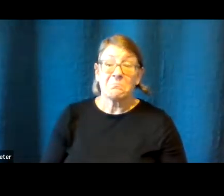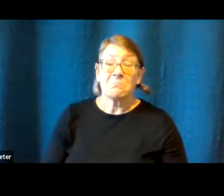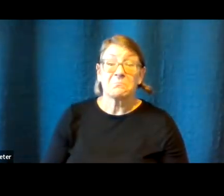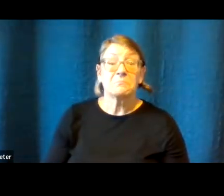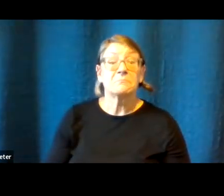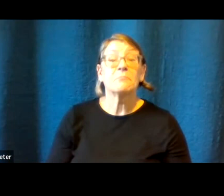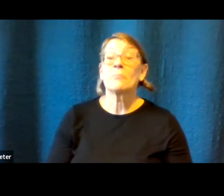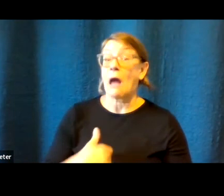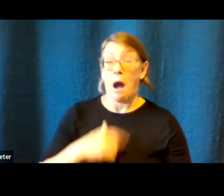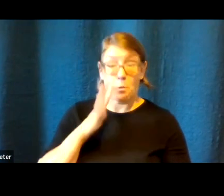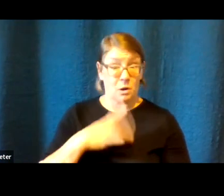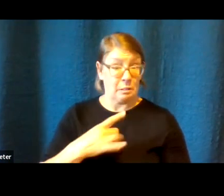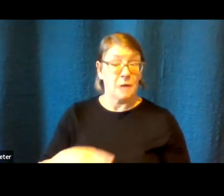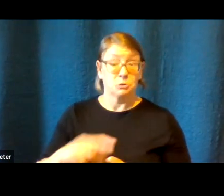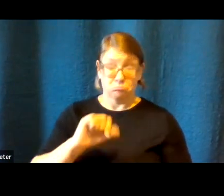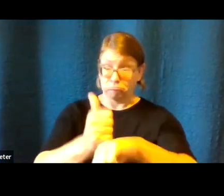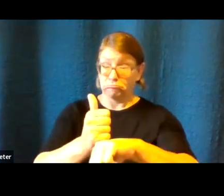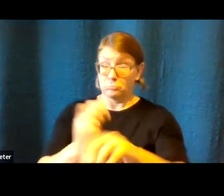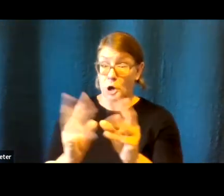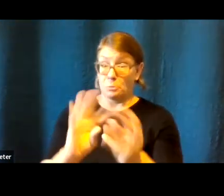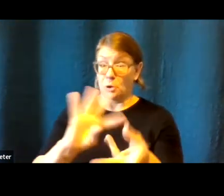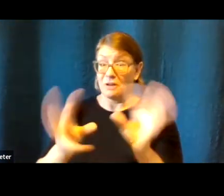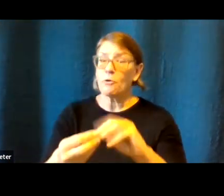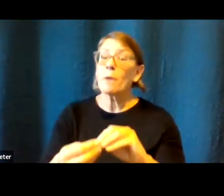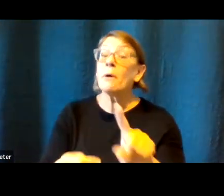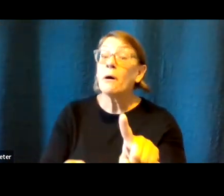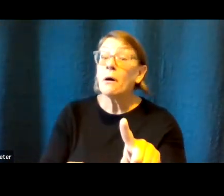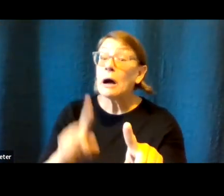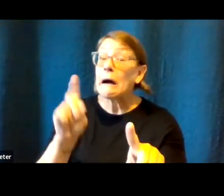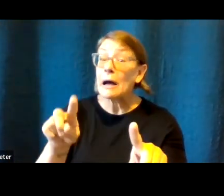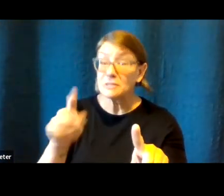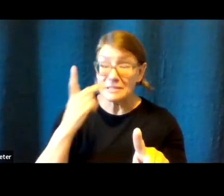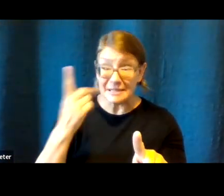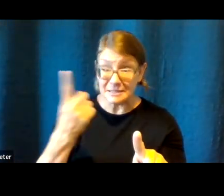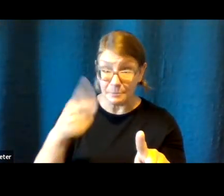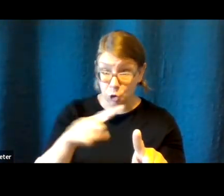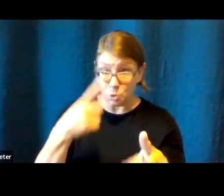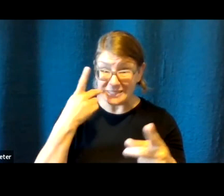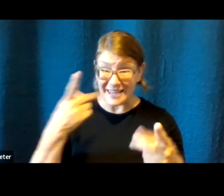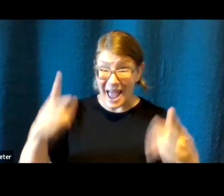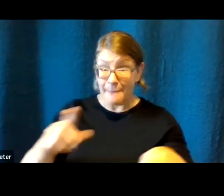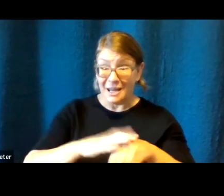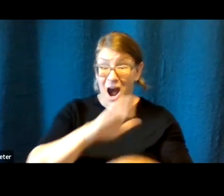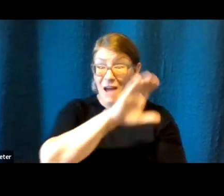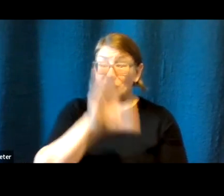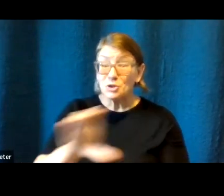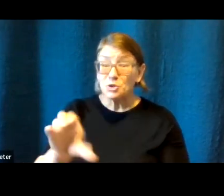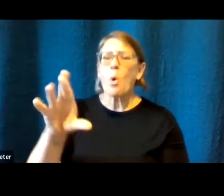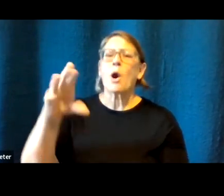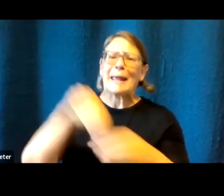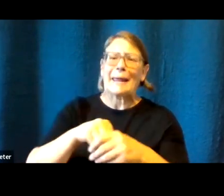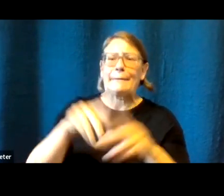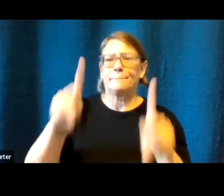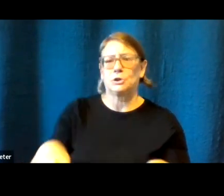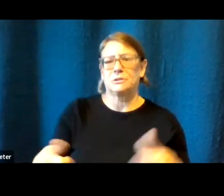So I would like to have a community forum. Let me ask you, is this something you would see happening on Zoom or in person?